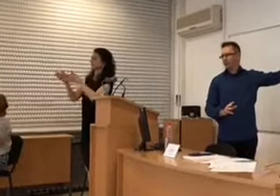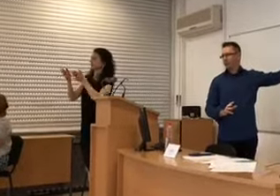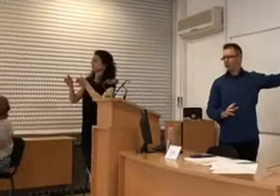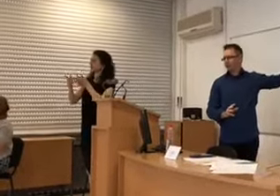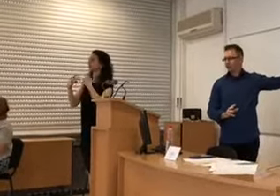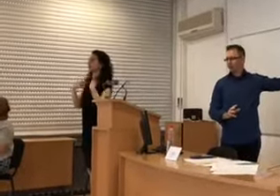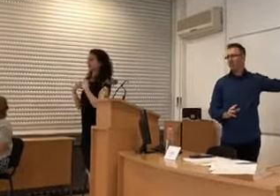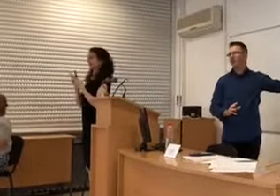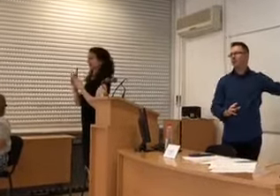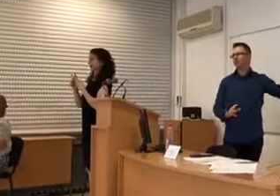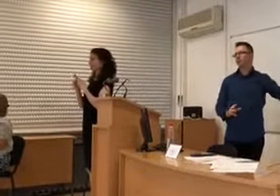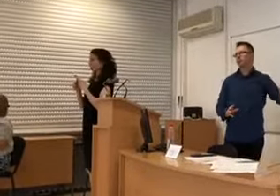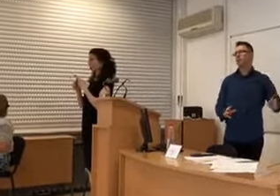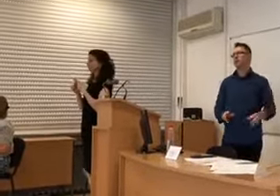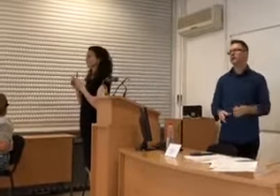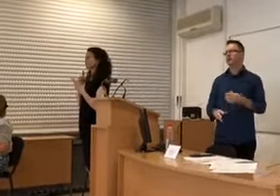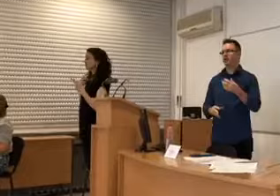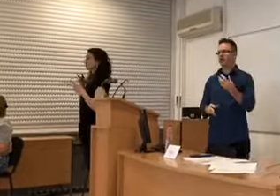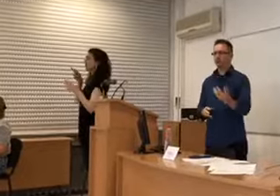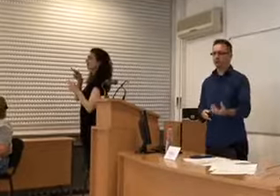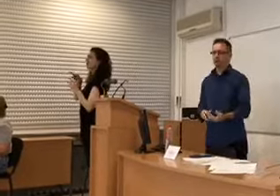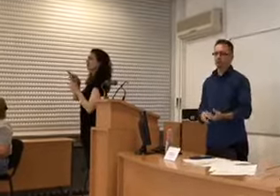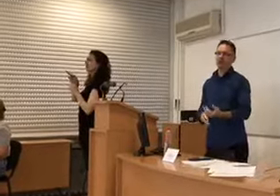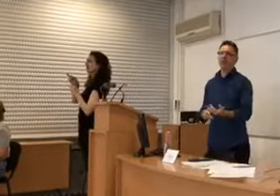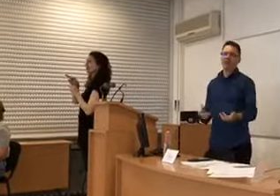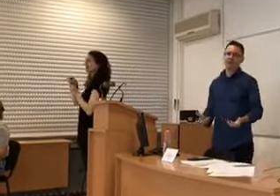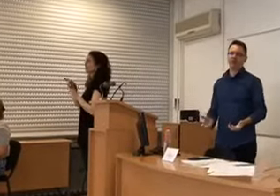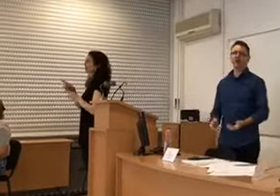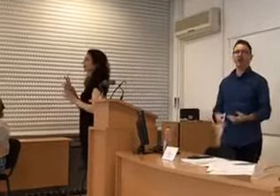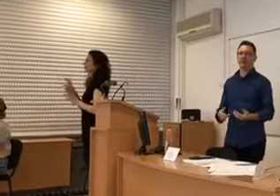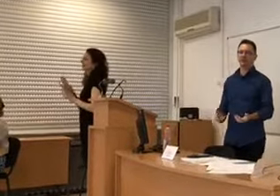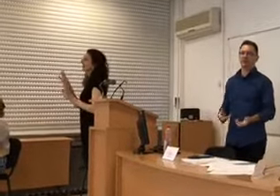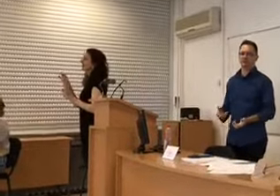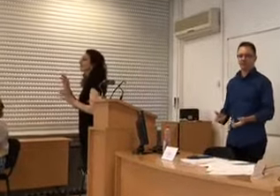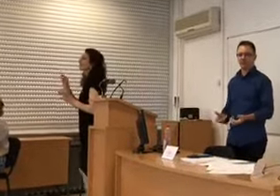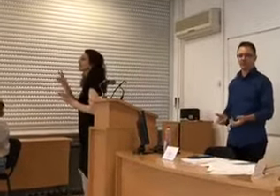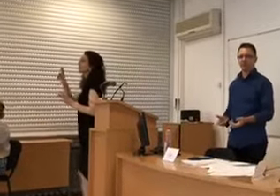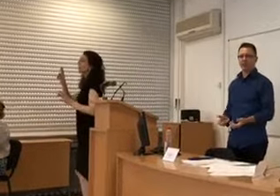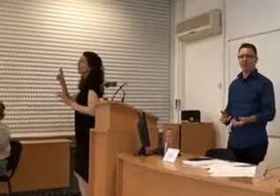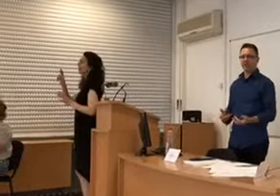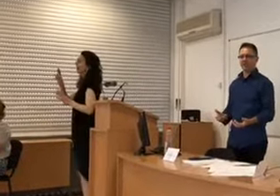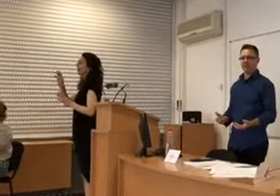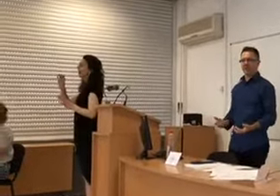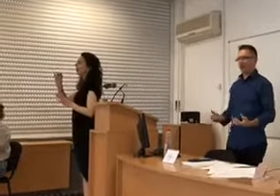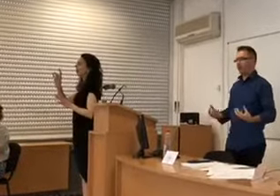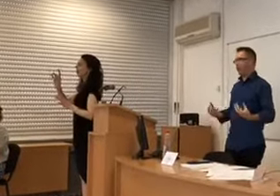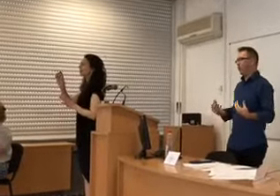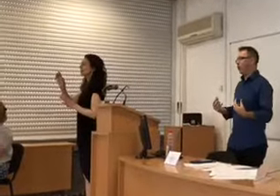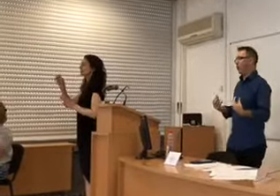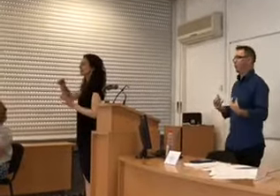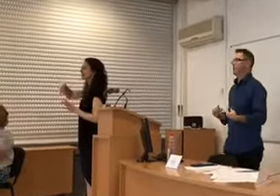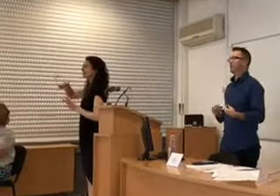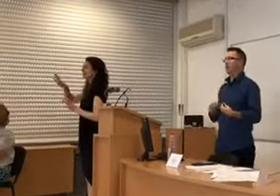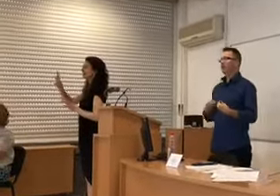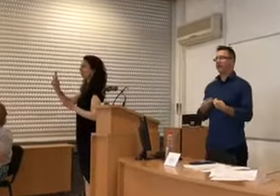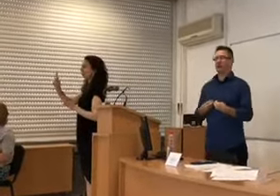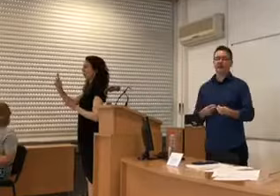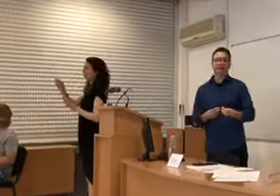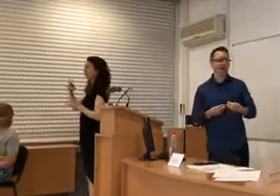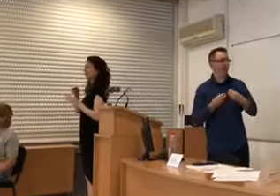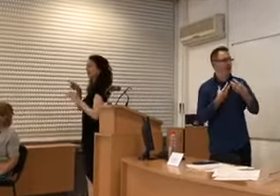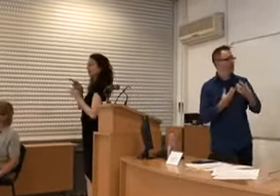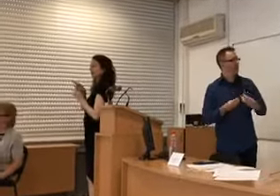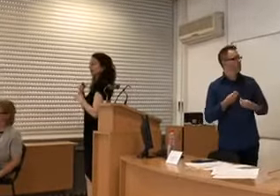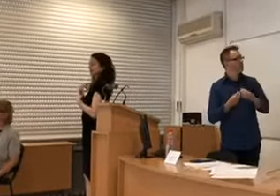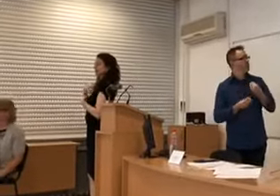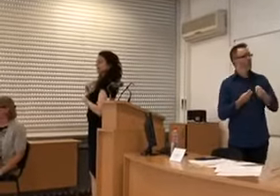voyeurism. Voyeurism has completely new dimension after the advent of the internet. All this, let's